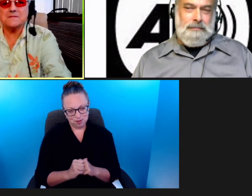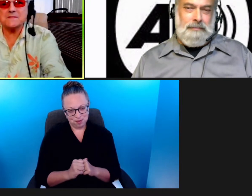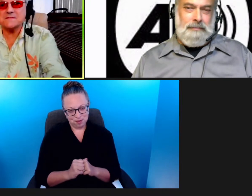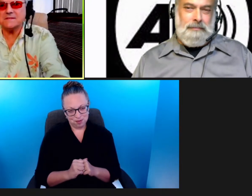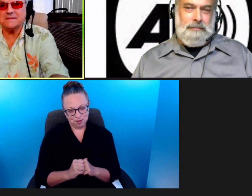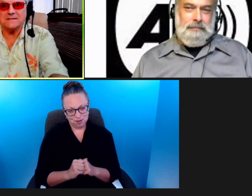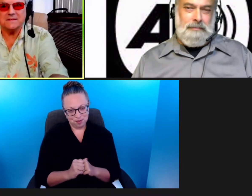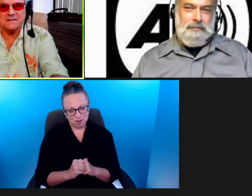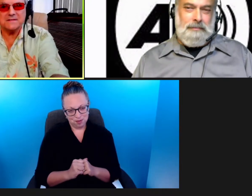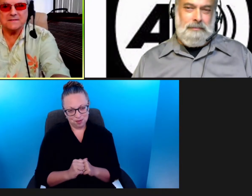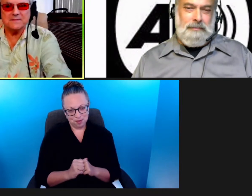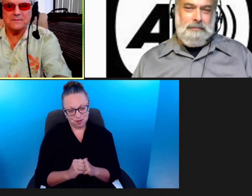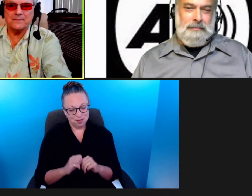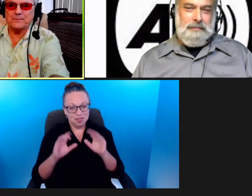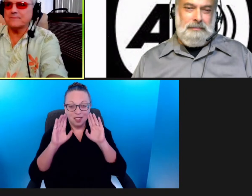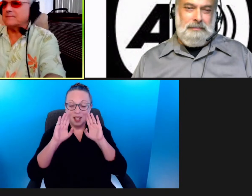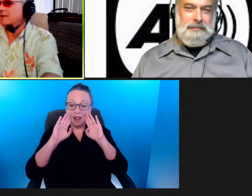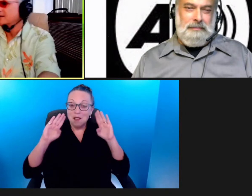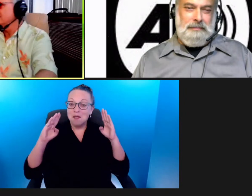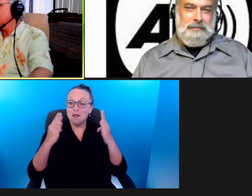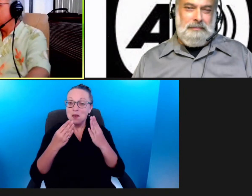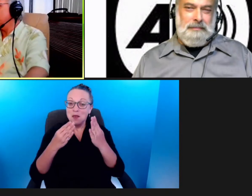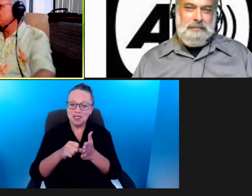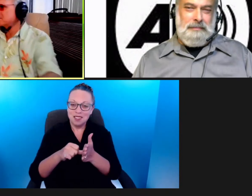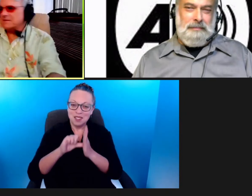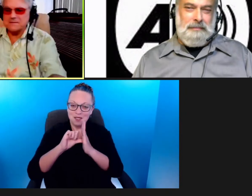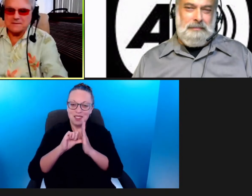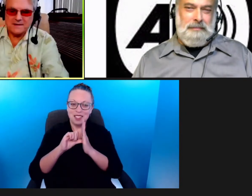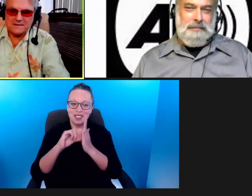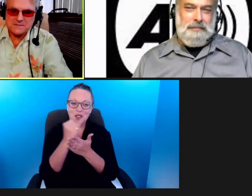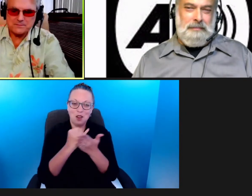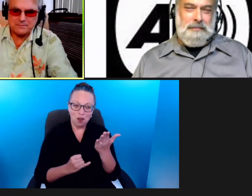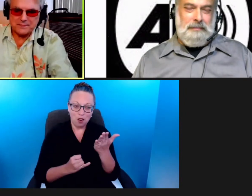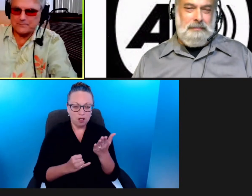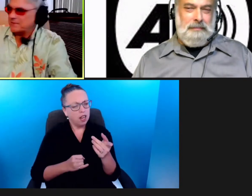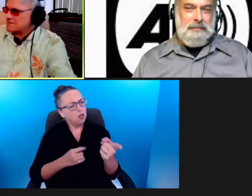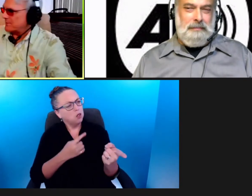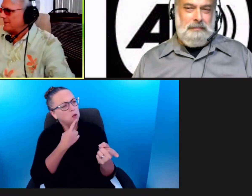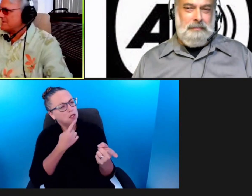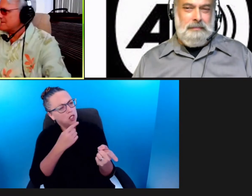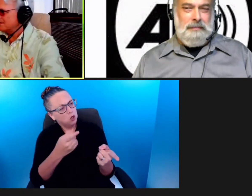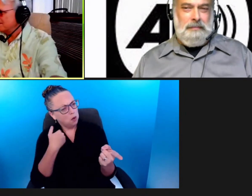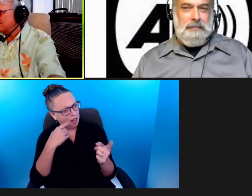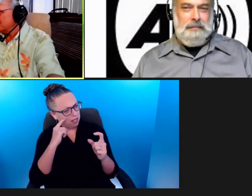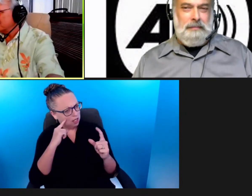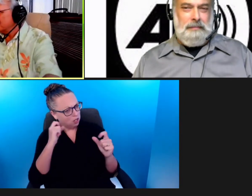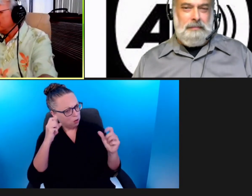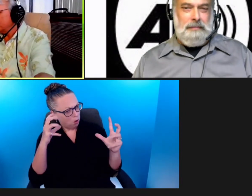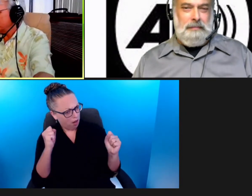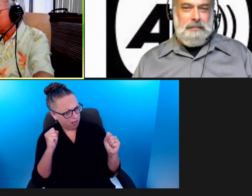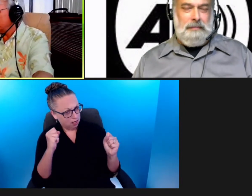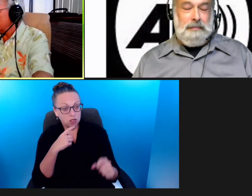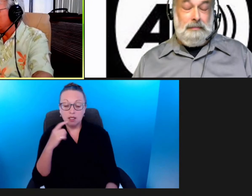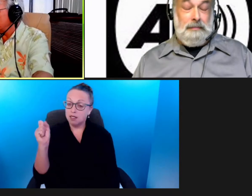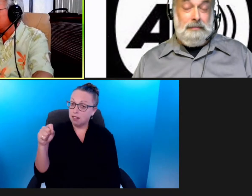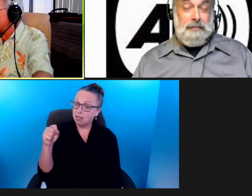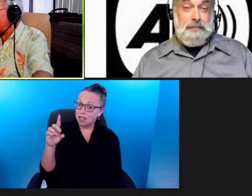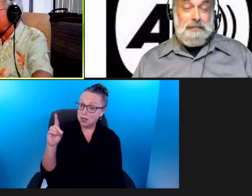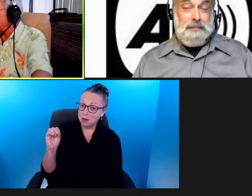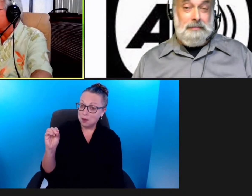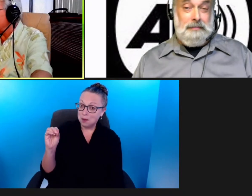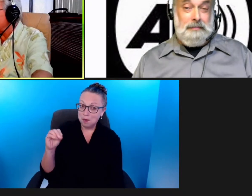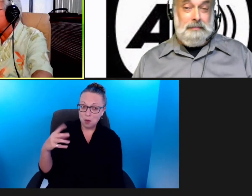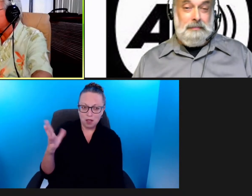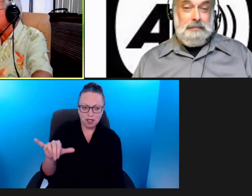An emphasis on art. And you said you had a surprise? I do have a surprise for you. Yes. What is that?